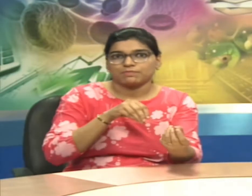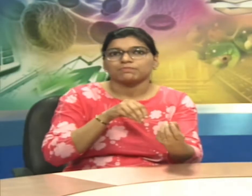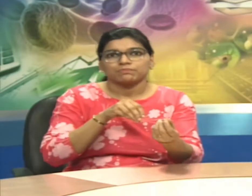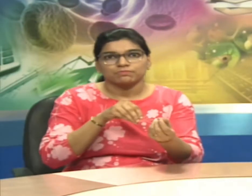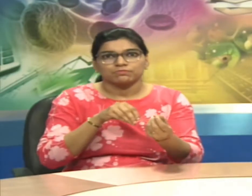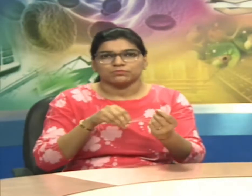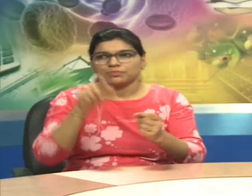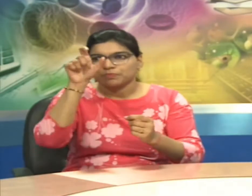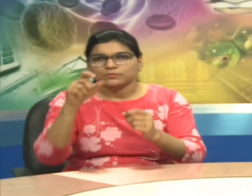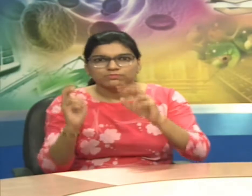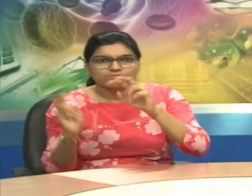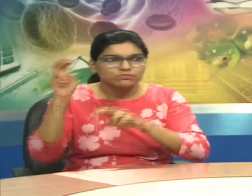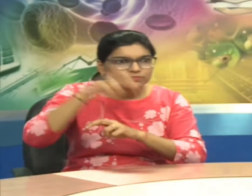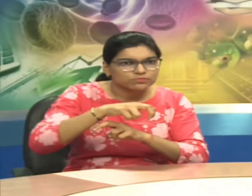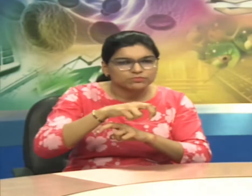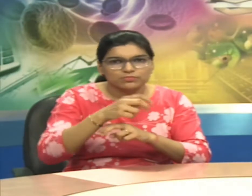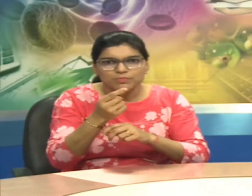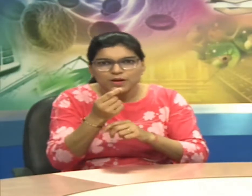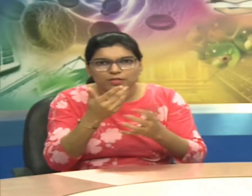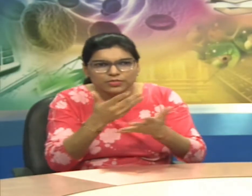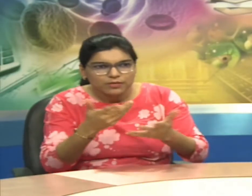Next word is theft, robbery,